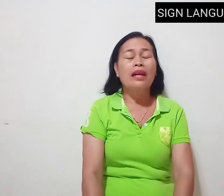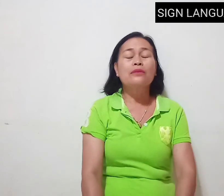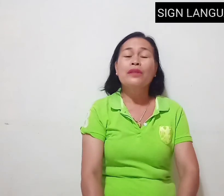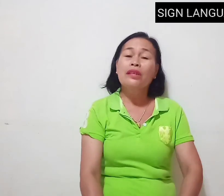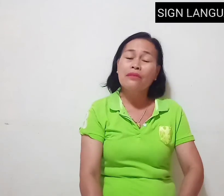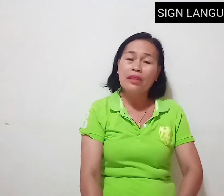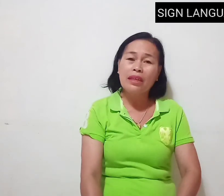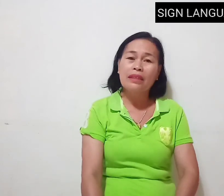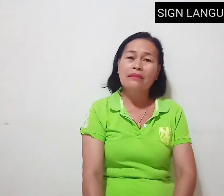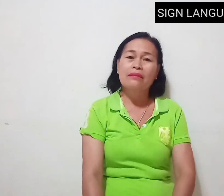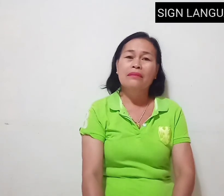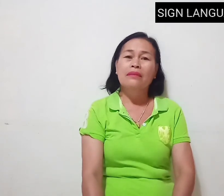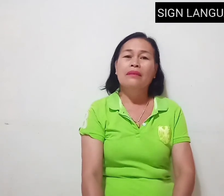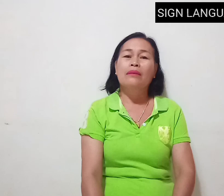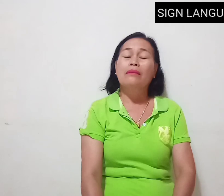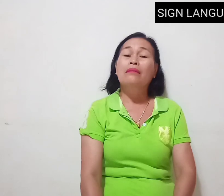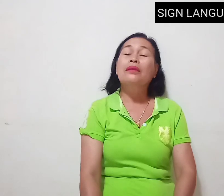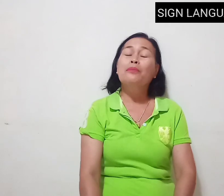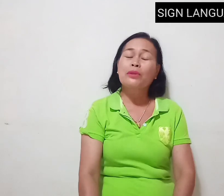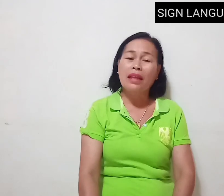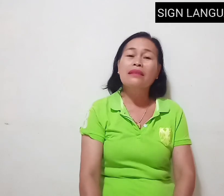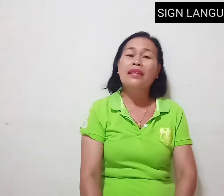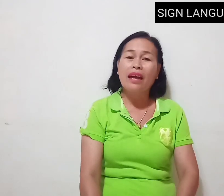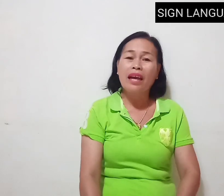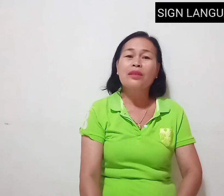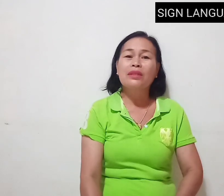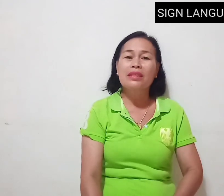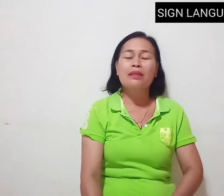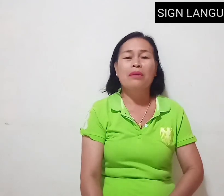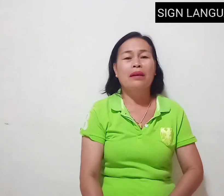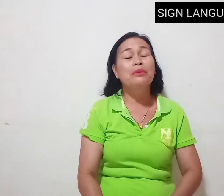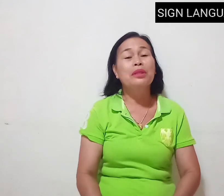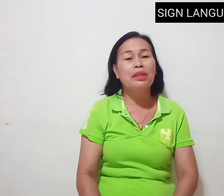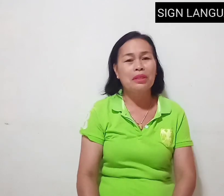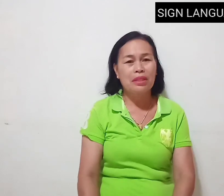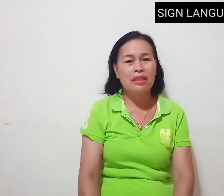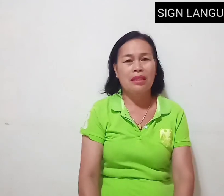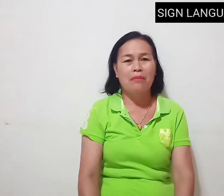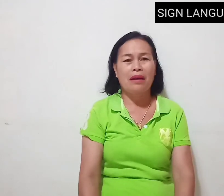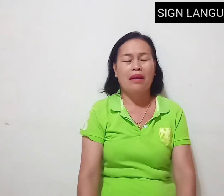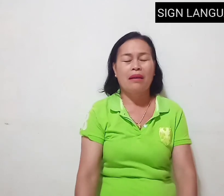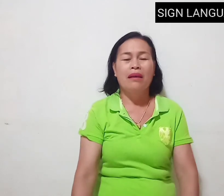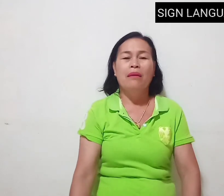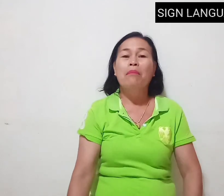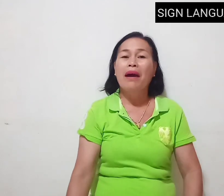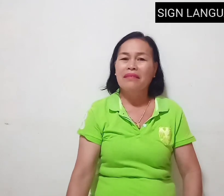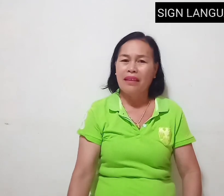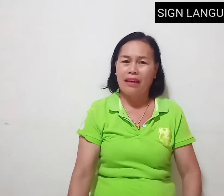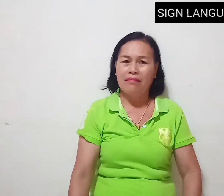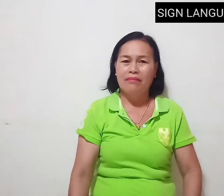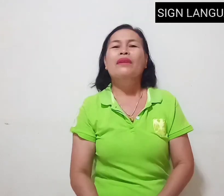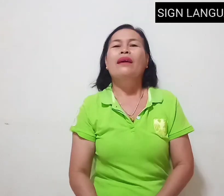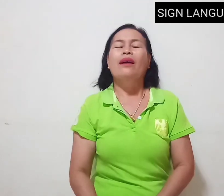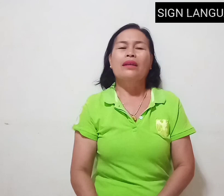hard of hearing. Importante kaayo ni sa mga beginners nga mga bata.